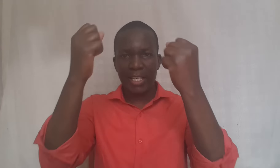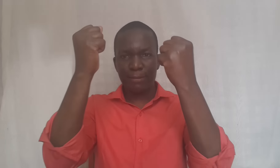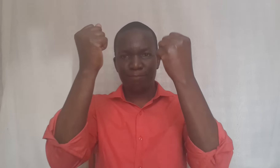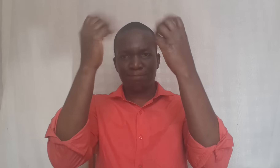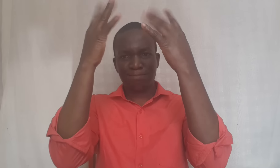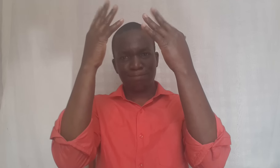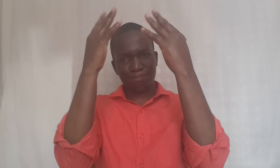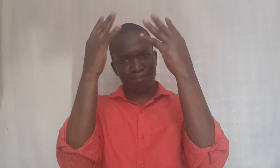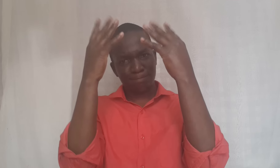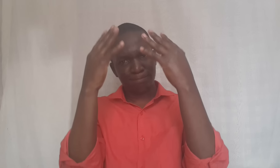is